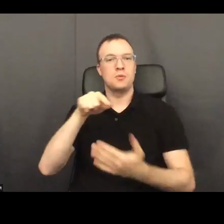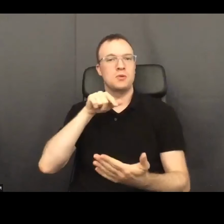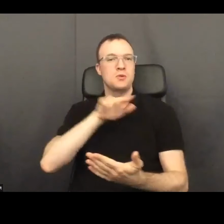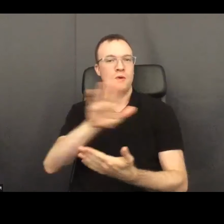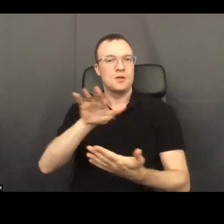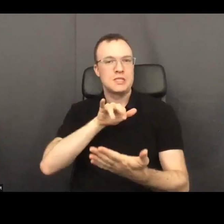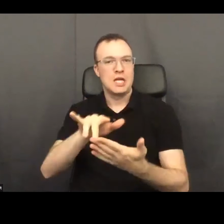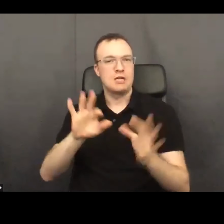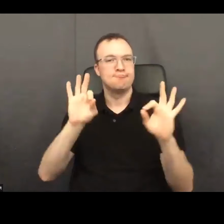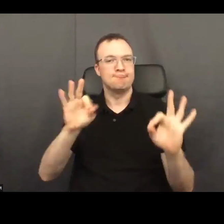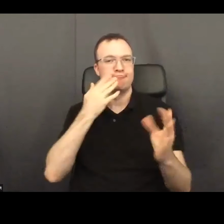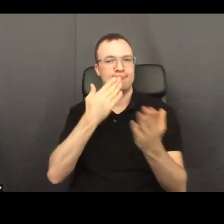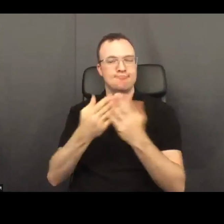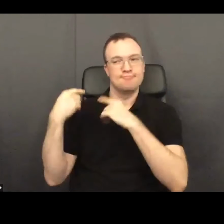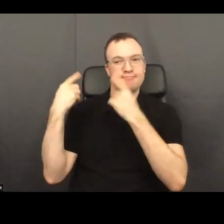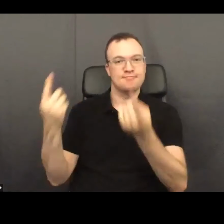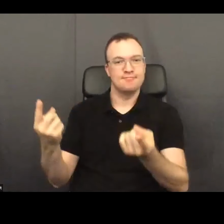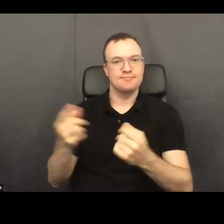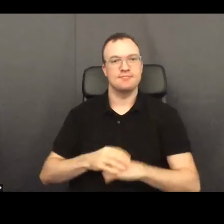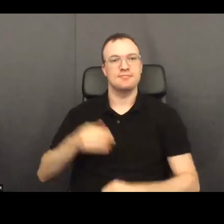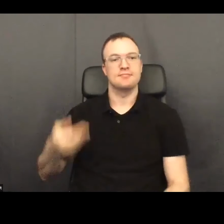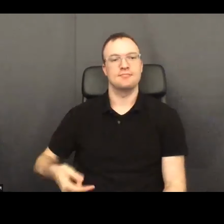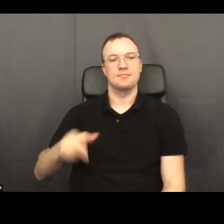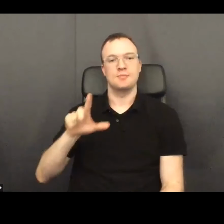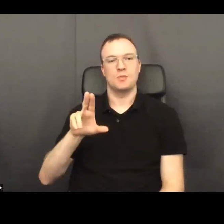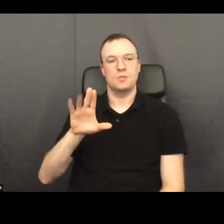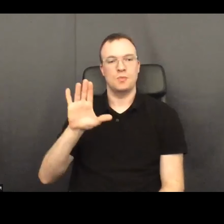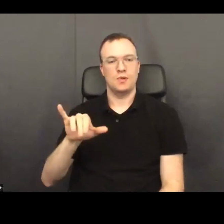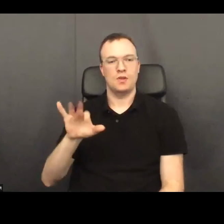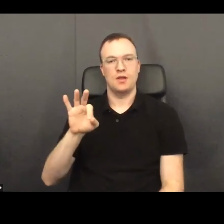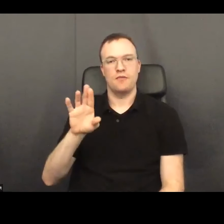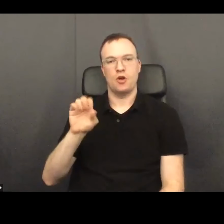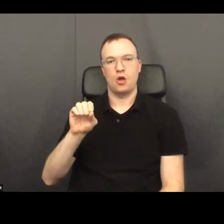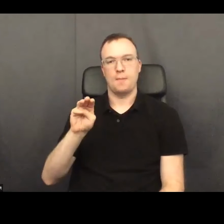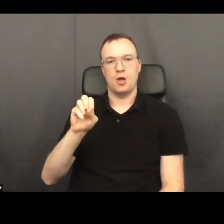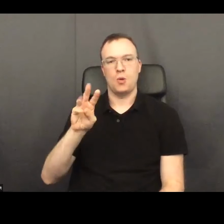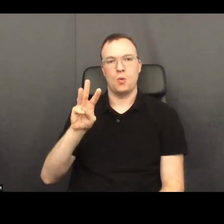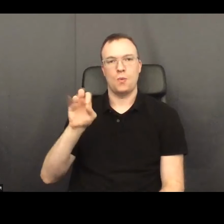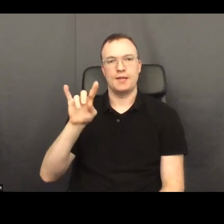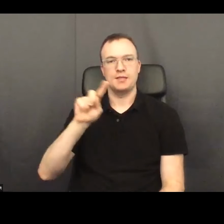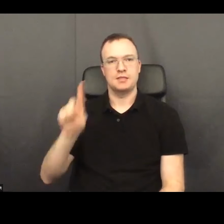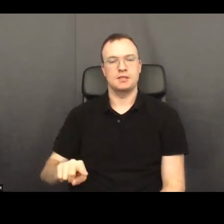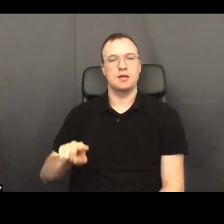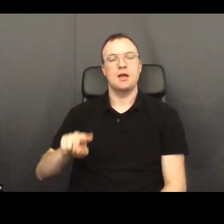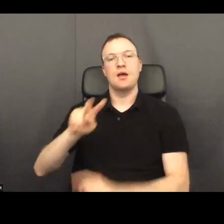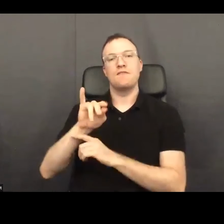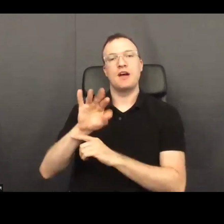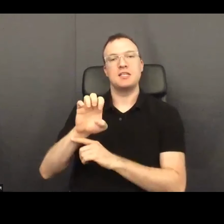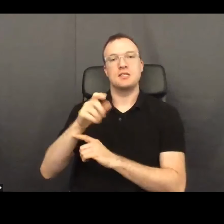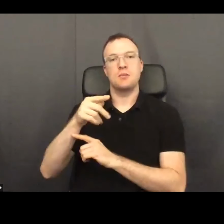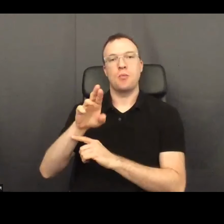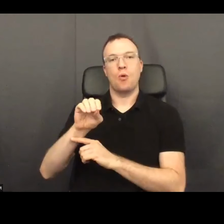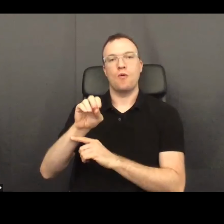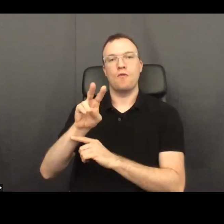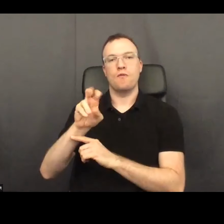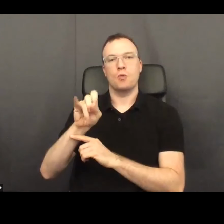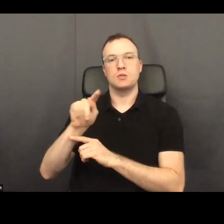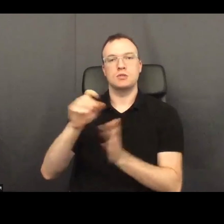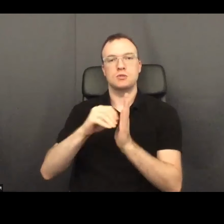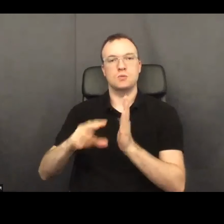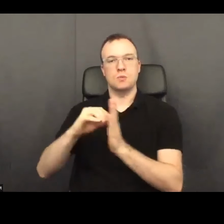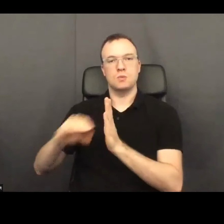are going well. I'm Lucy Fromowitz. I'm the Vice Provost Students. Today, the webinar